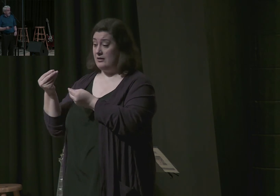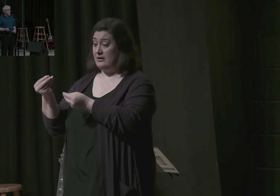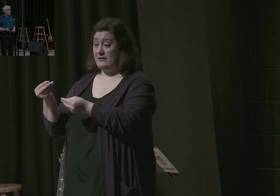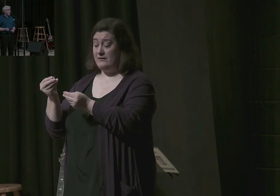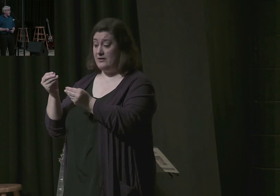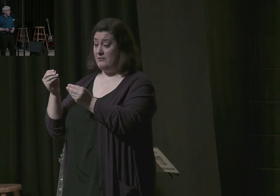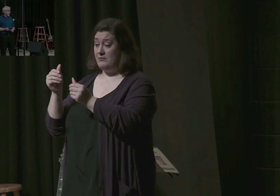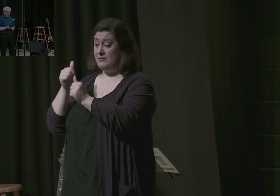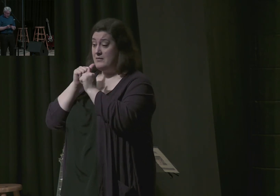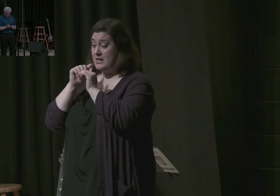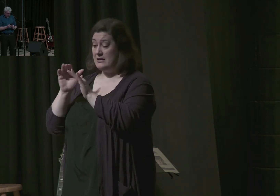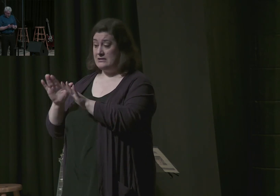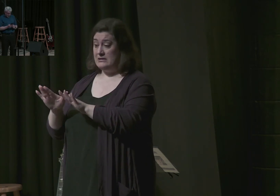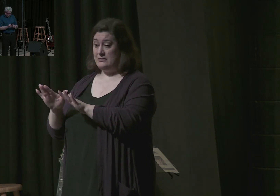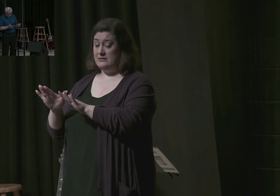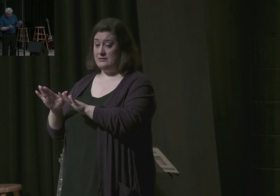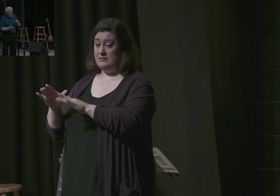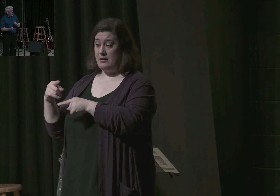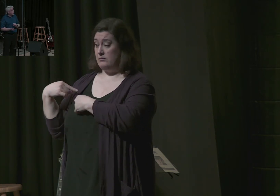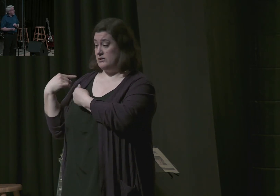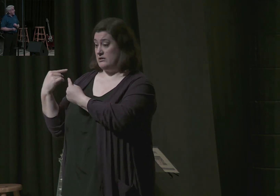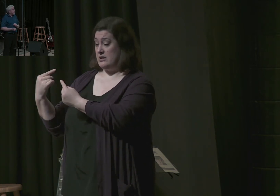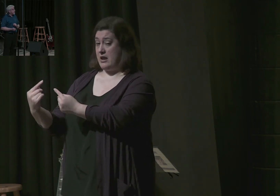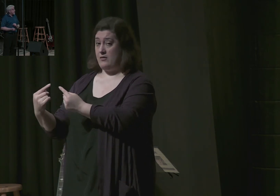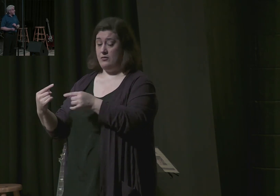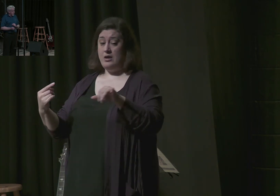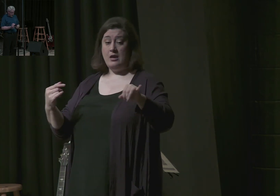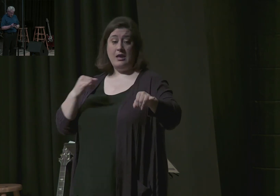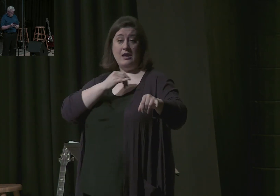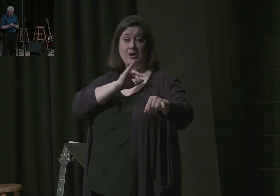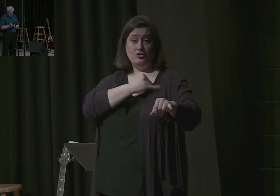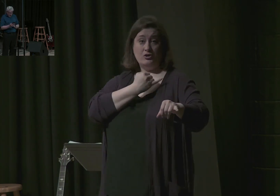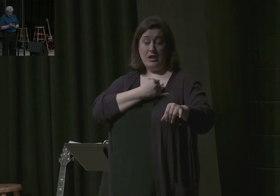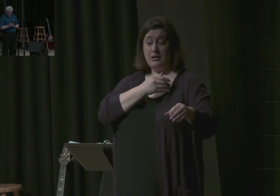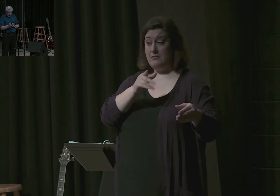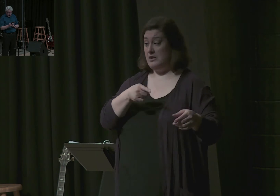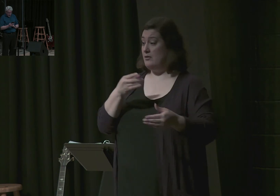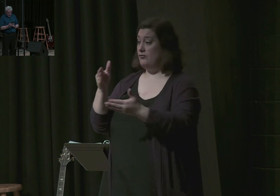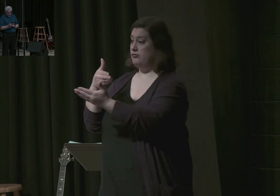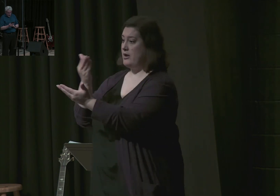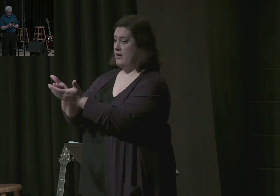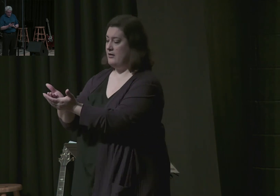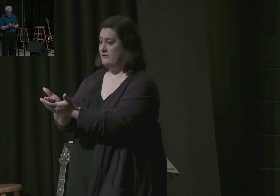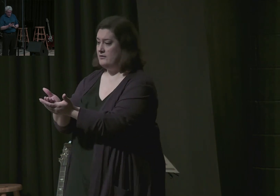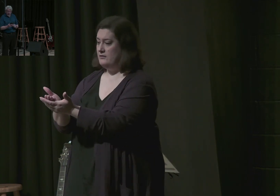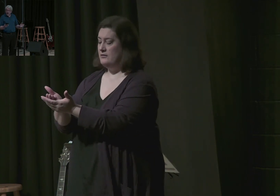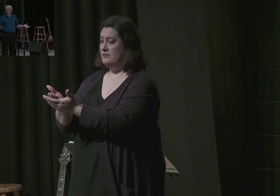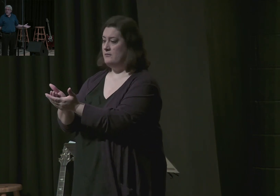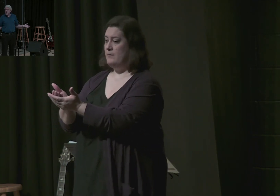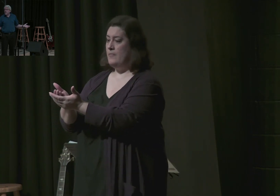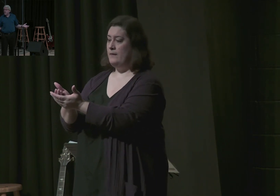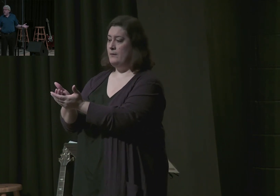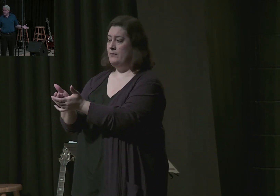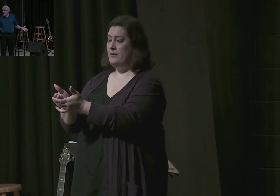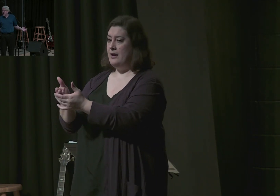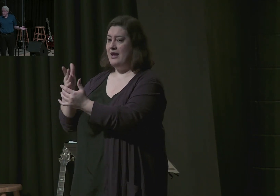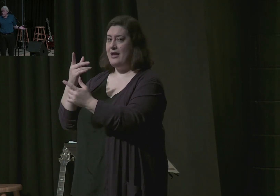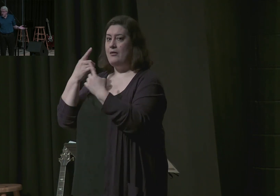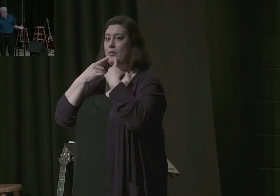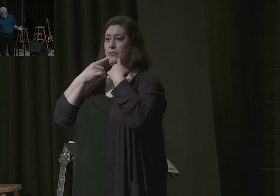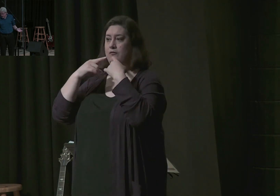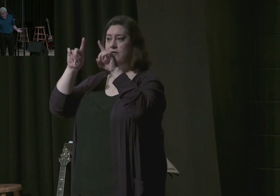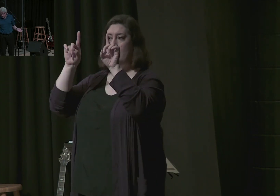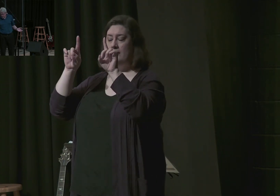bless Laban with prosperity. That all changed when Jacob entered the picture, and Laban seems